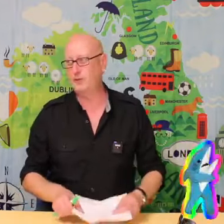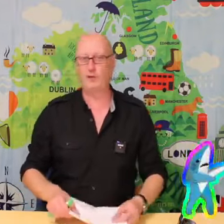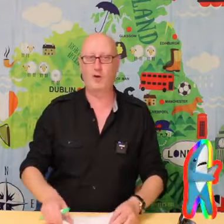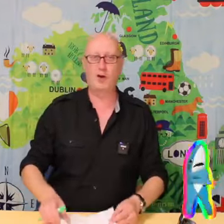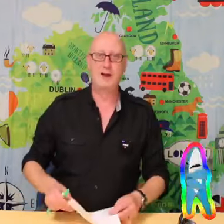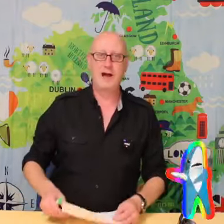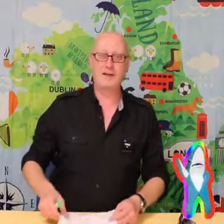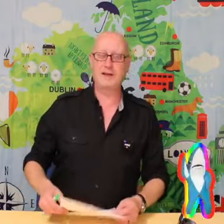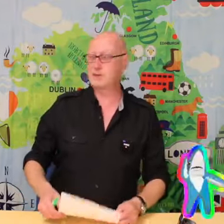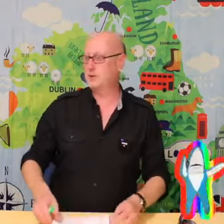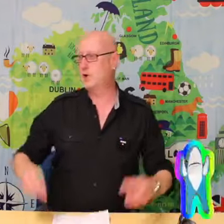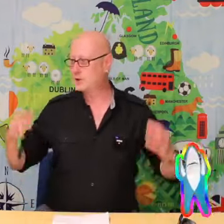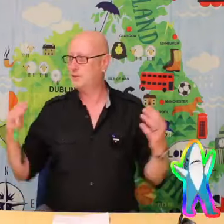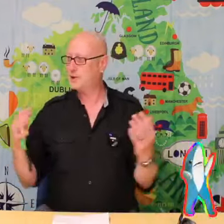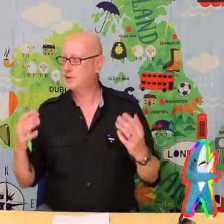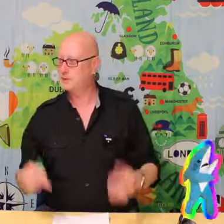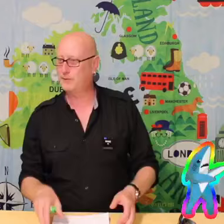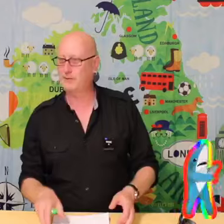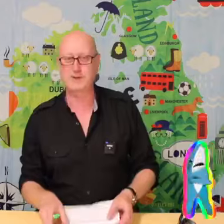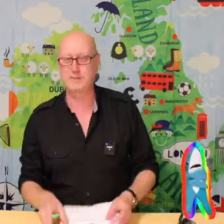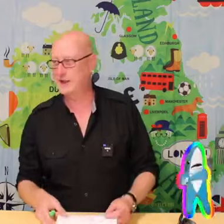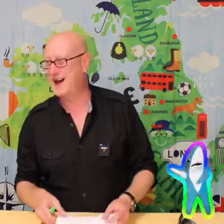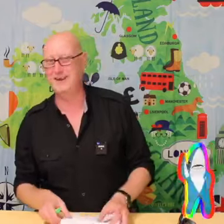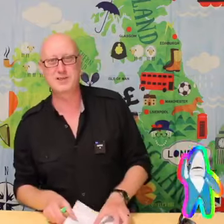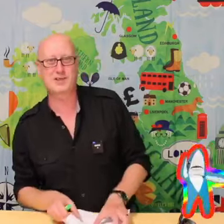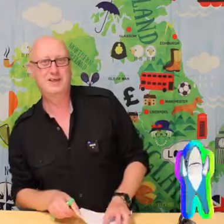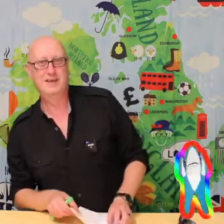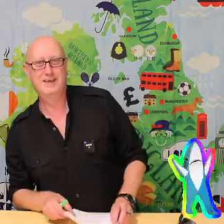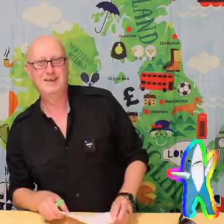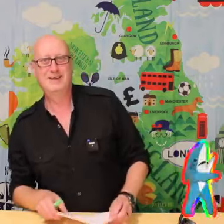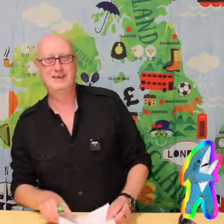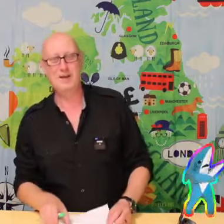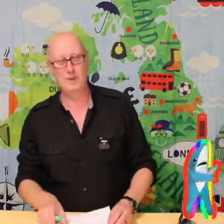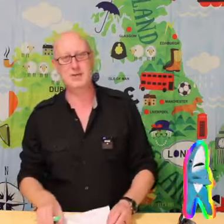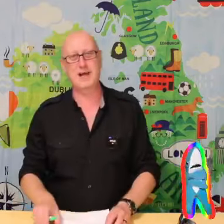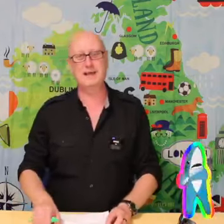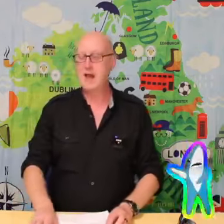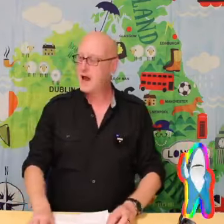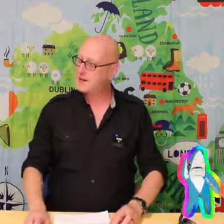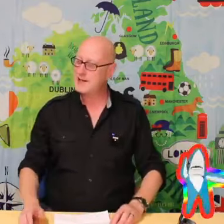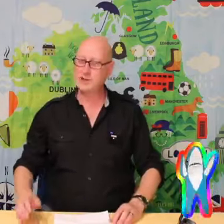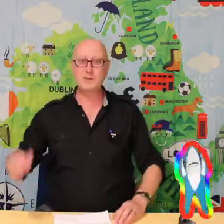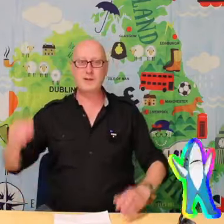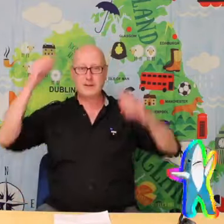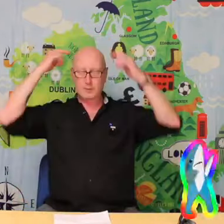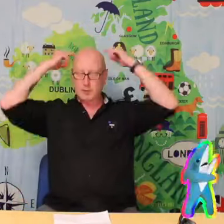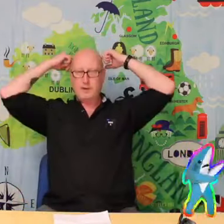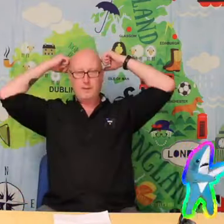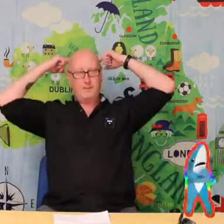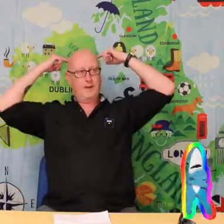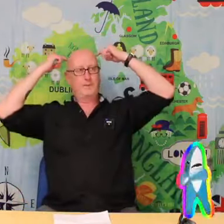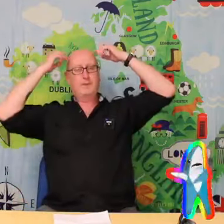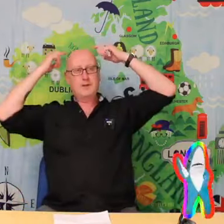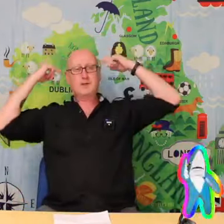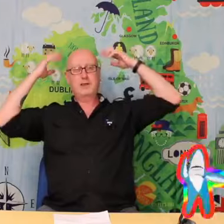I was in full flow. I think it was the water pressure affecting me canals. Your blue flowing locks. I tell you something, Ted, there was only it's only a bit